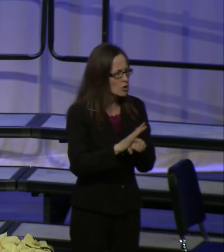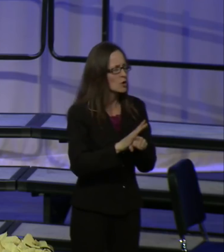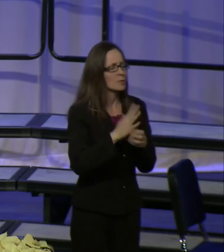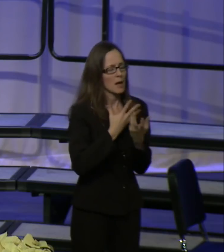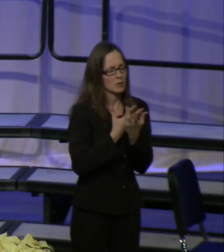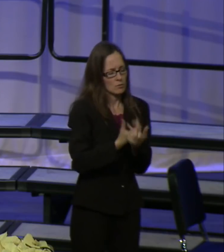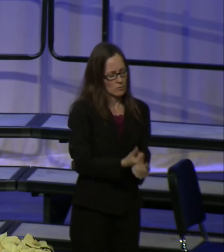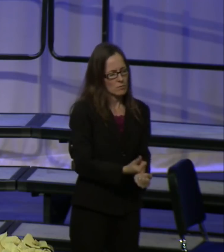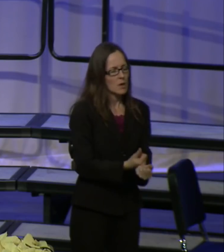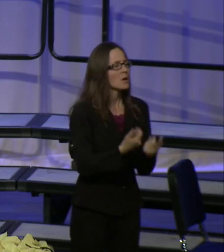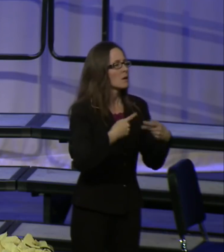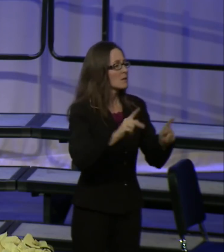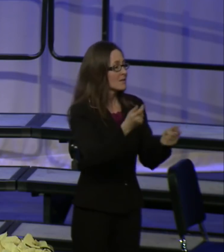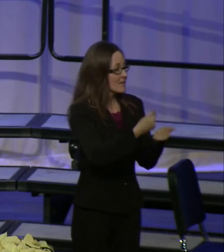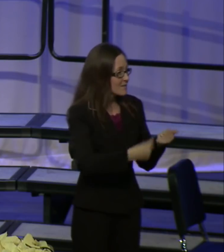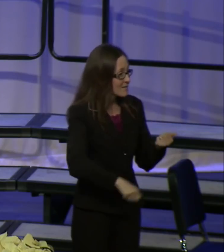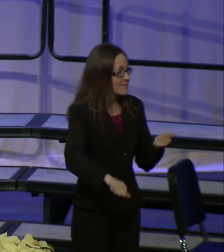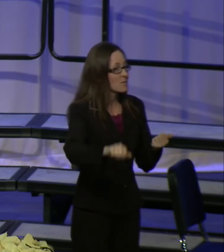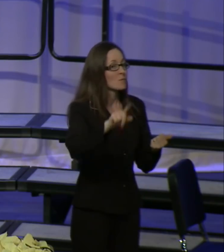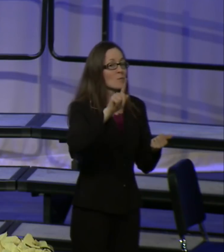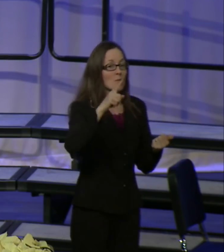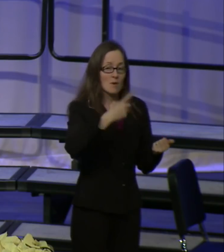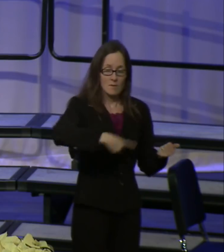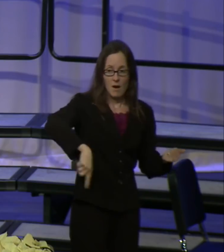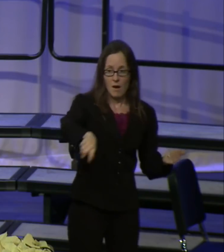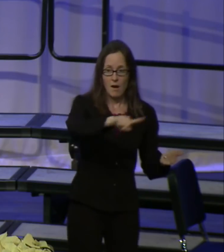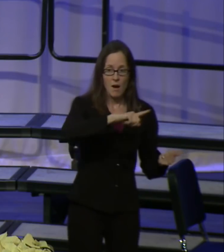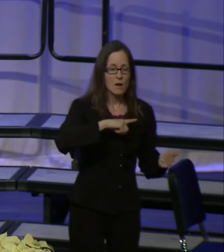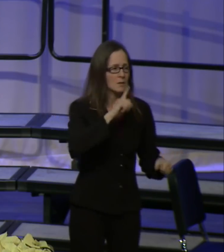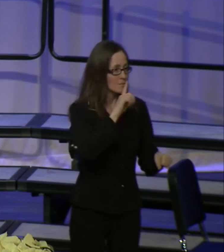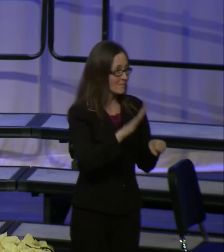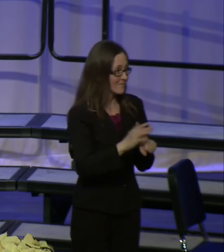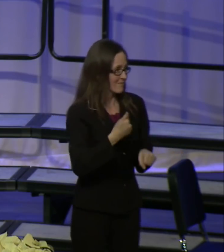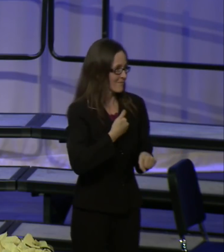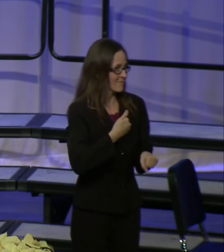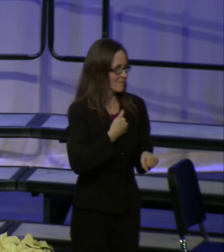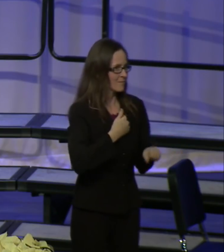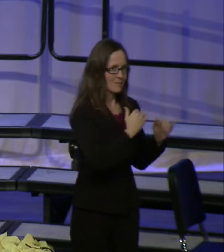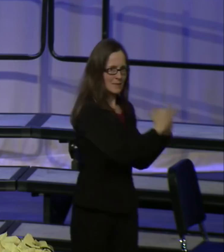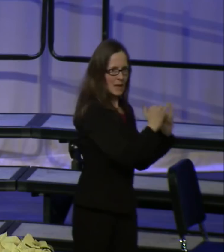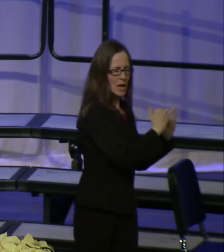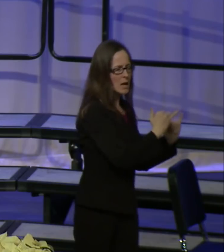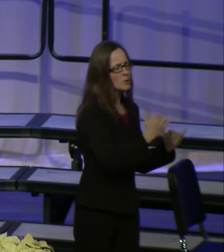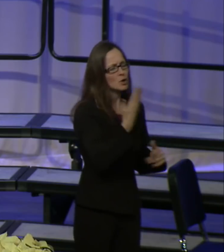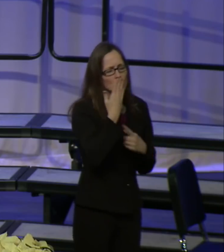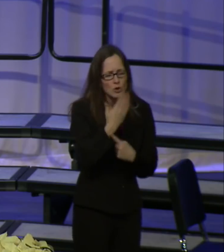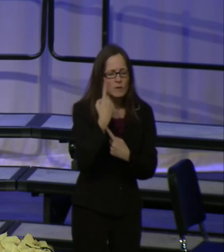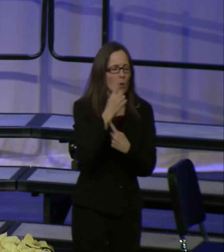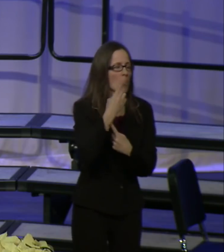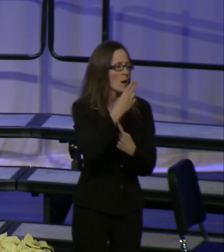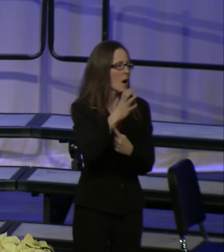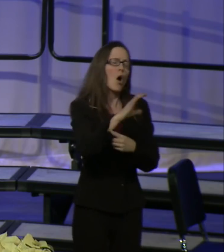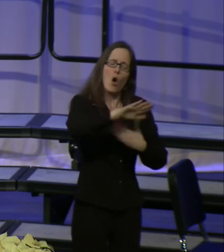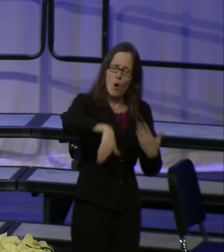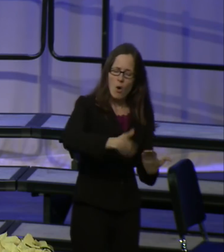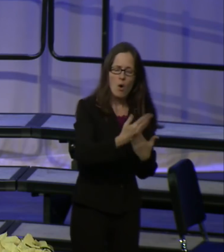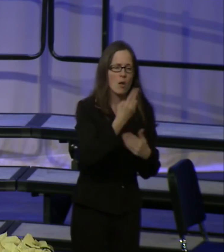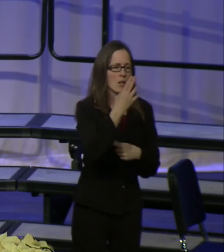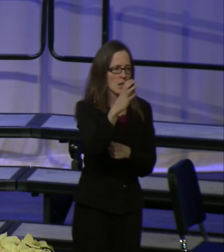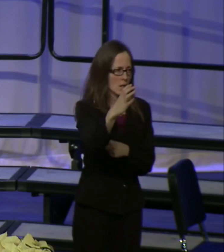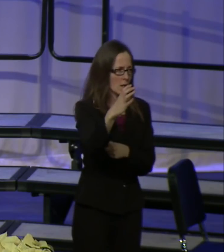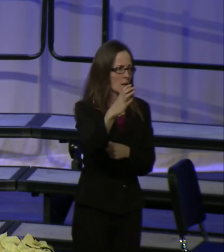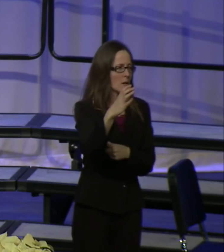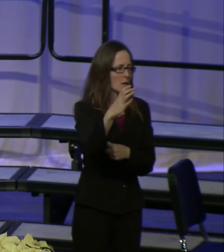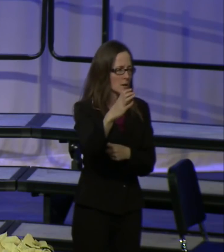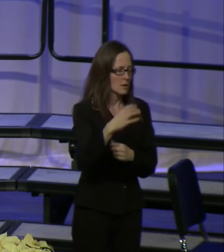us gathered here tonight recommit ourselves to the good of Howard County, all of Howard County. Because as we